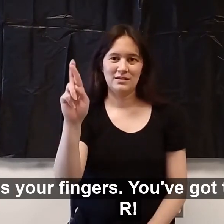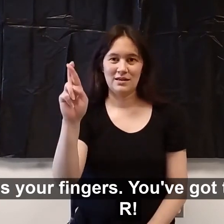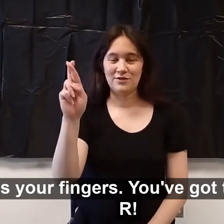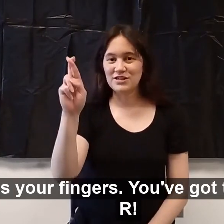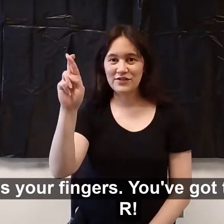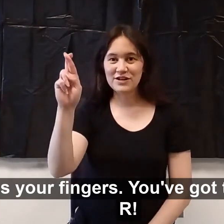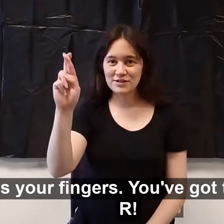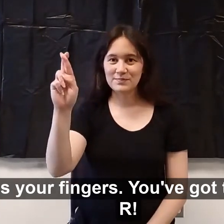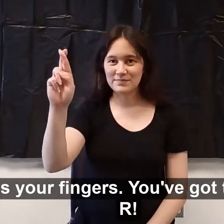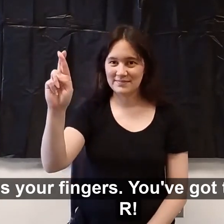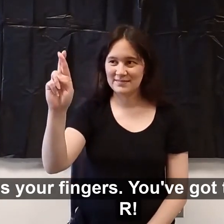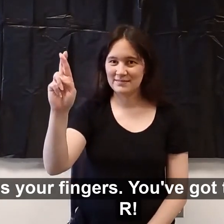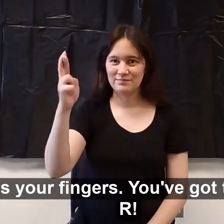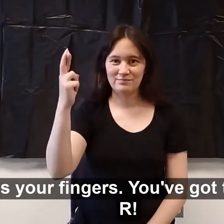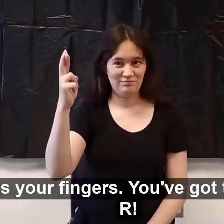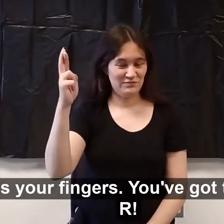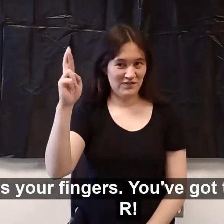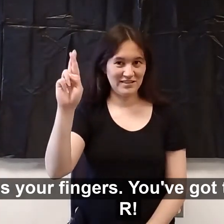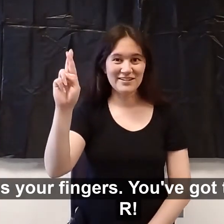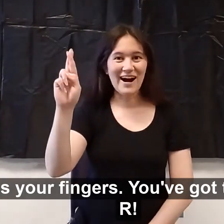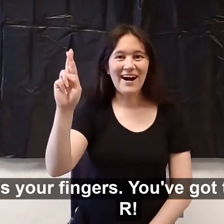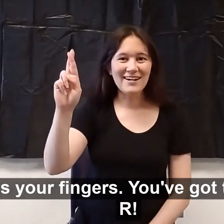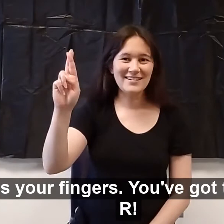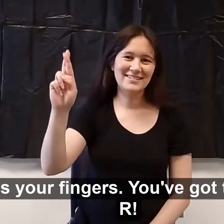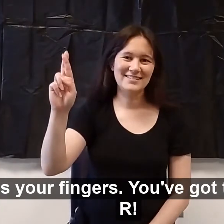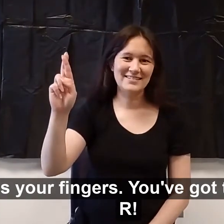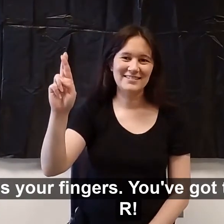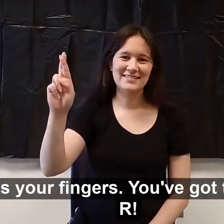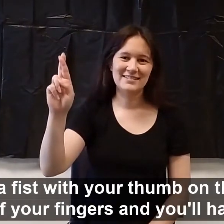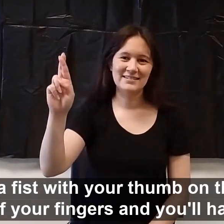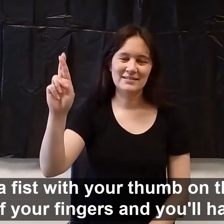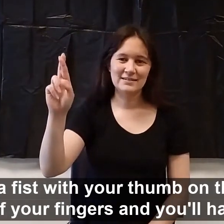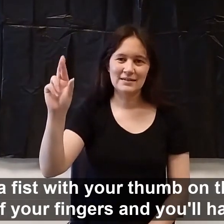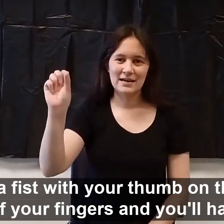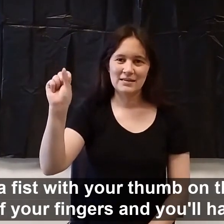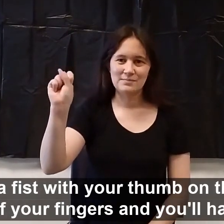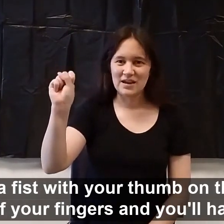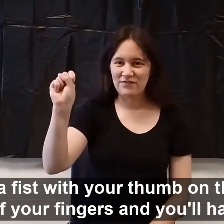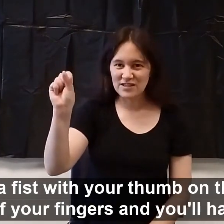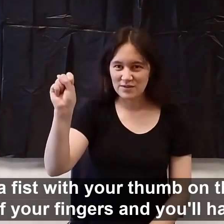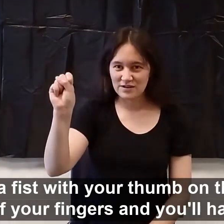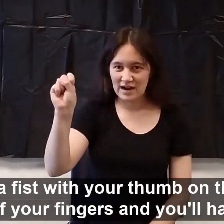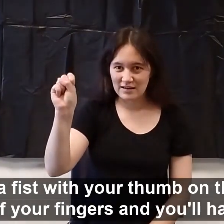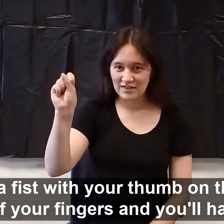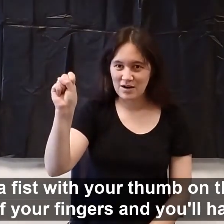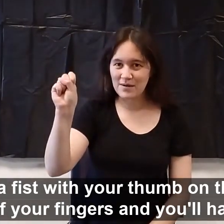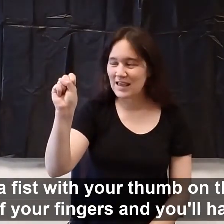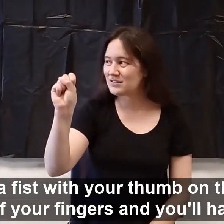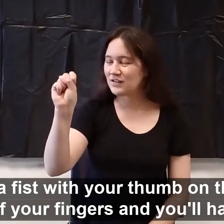You cross your fingers. You've got the letter R. make a fist with your thumb on the outside of your